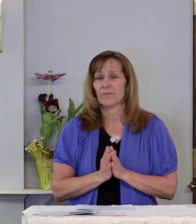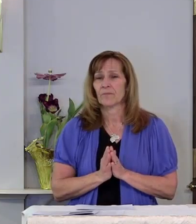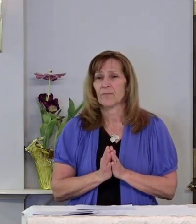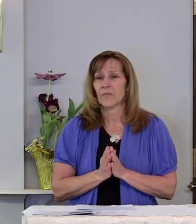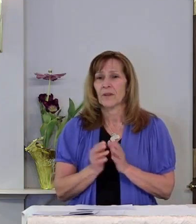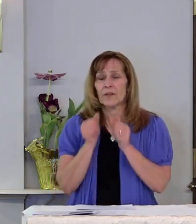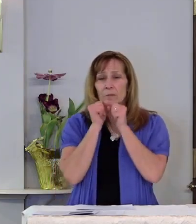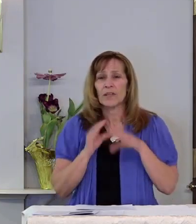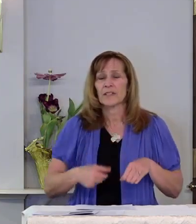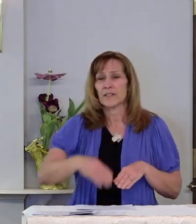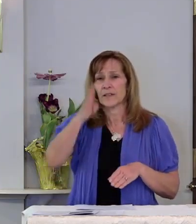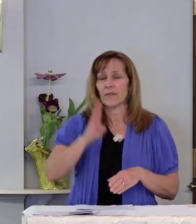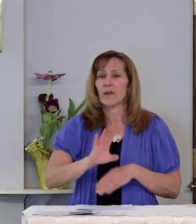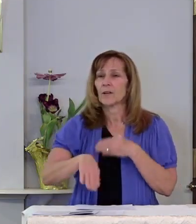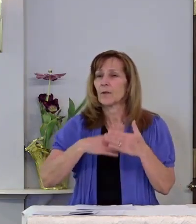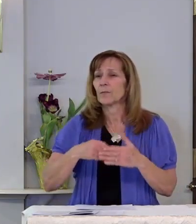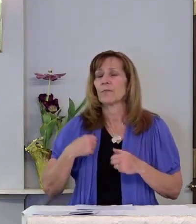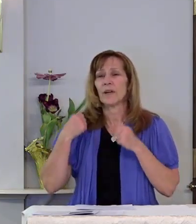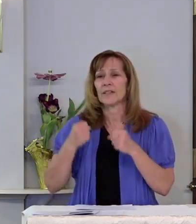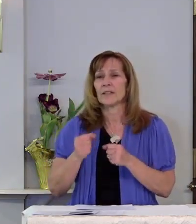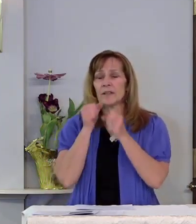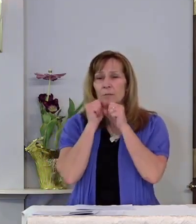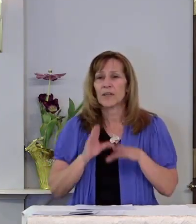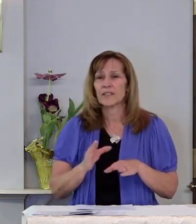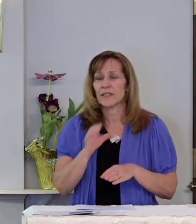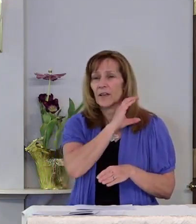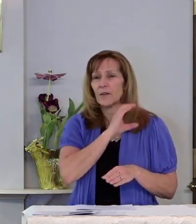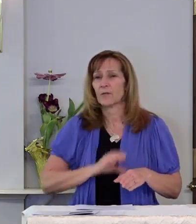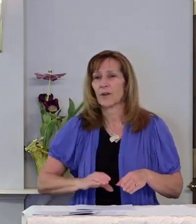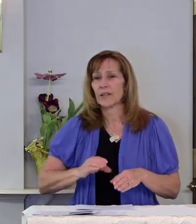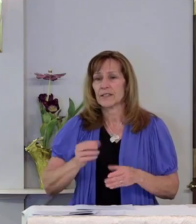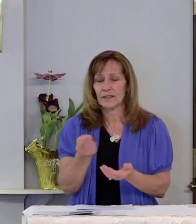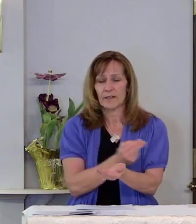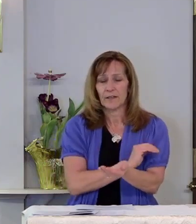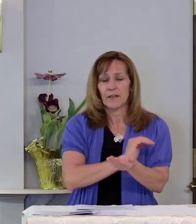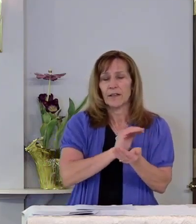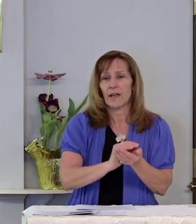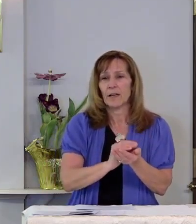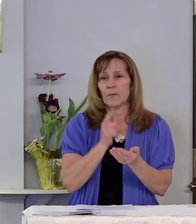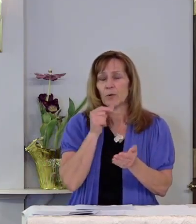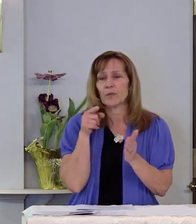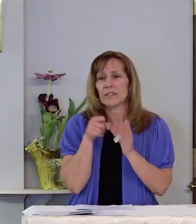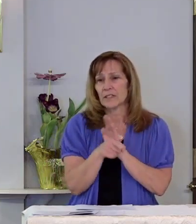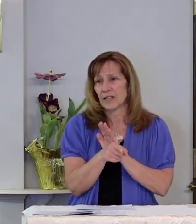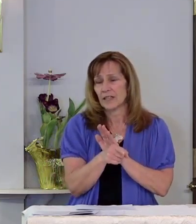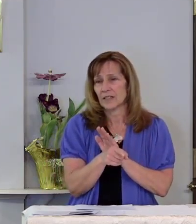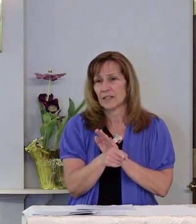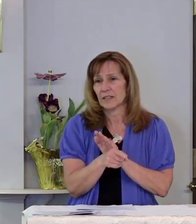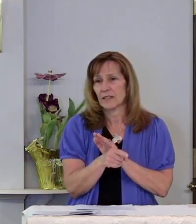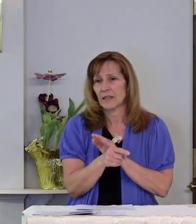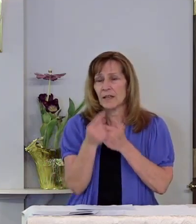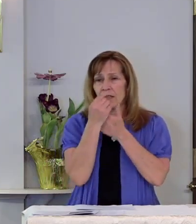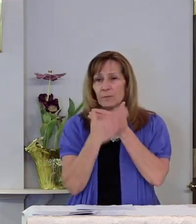The body and blood of our Lord Jesus Christ strengthen you and keep you in his grace.